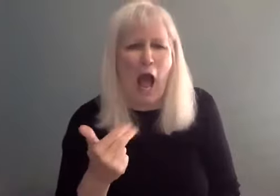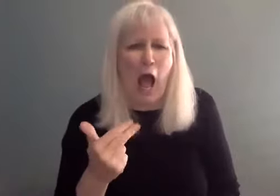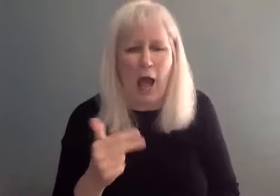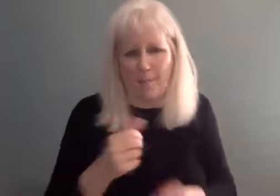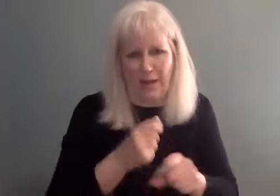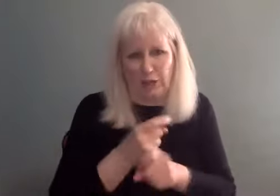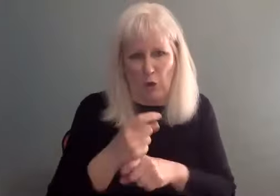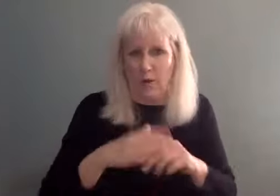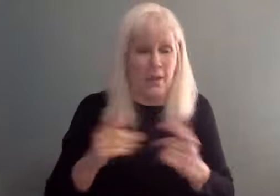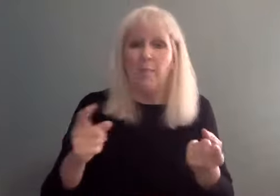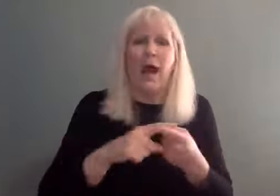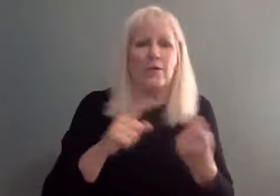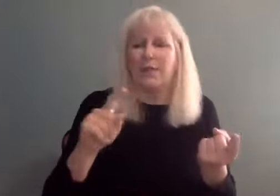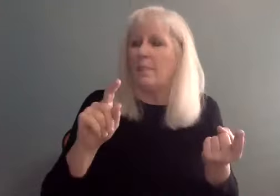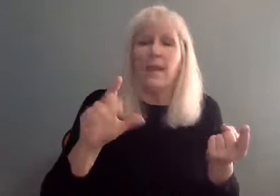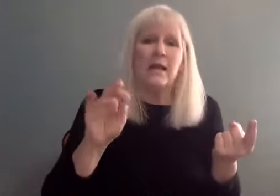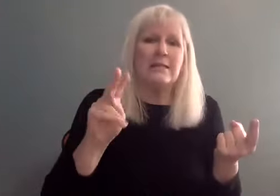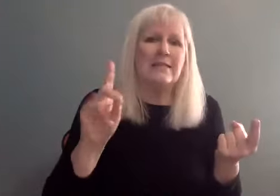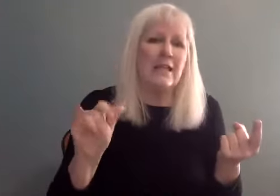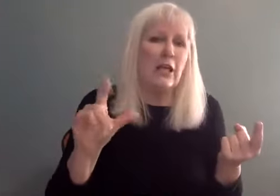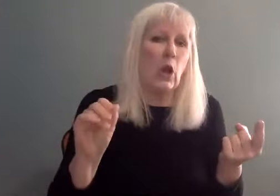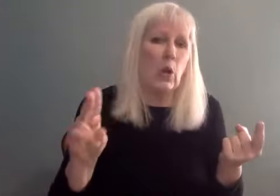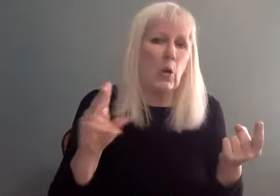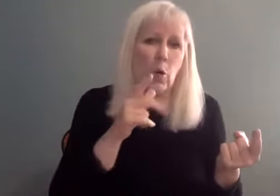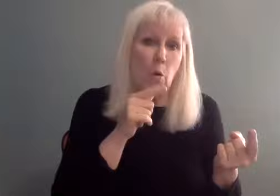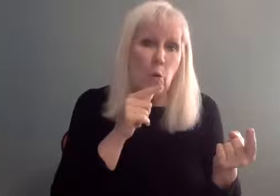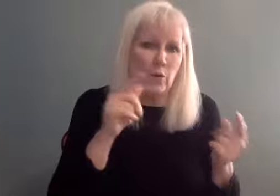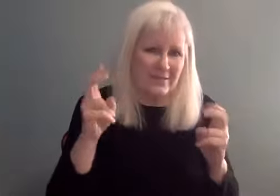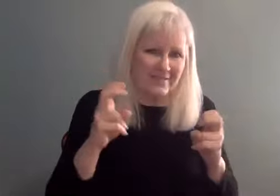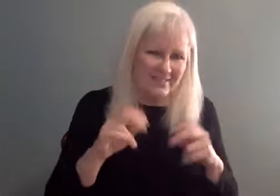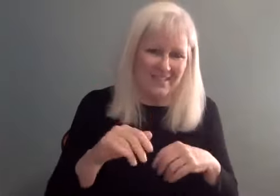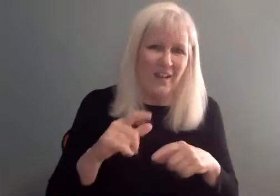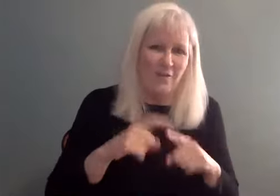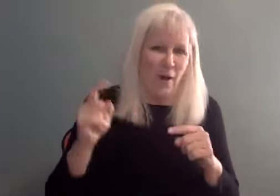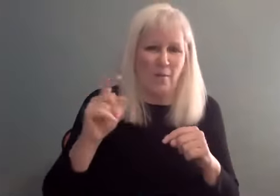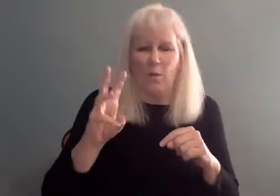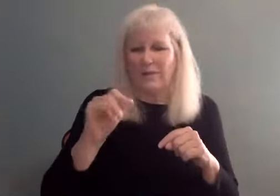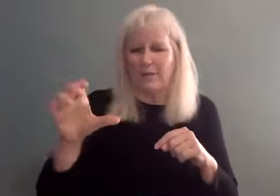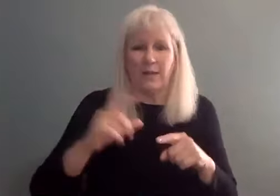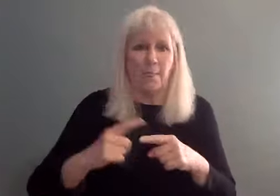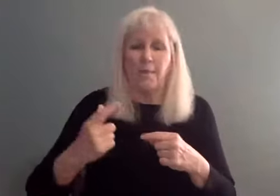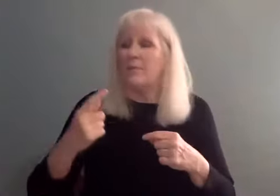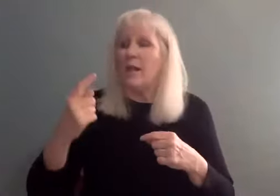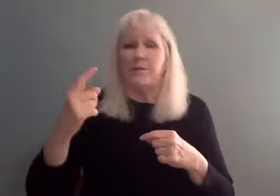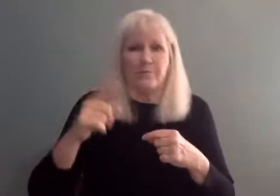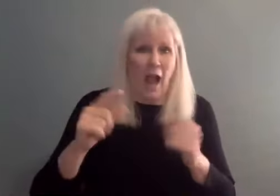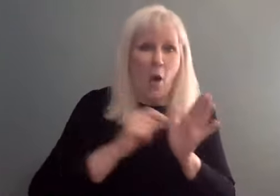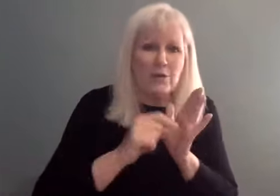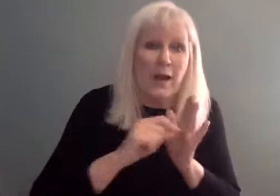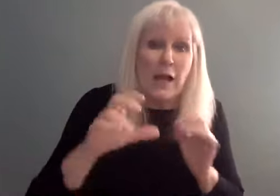just to be funny, I'll give my name to Starbucks, just to be funny, right? And then I forget they're calling Cindy Lou for my drink. It's like, "Cindy Lou, where